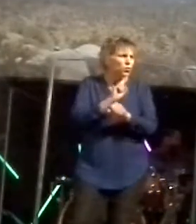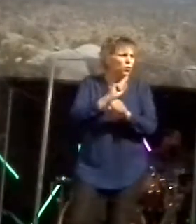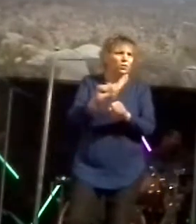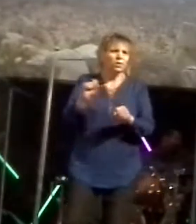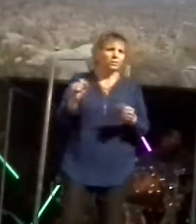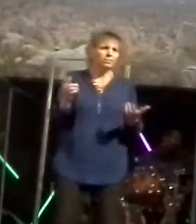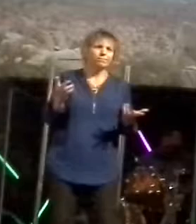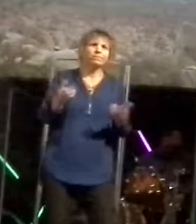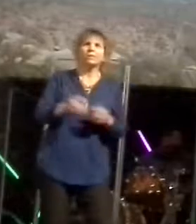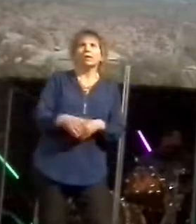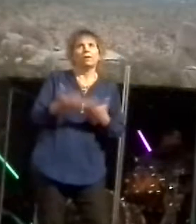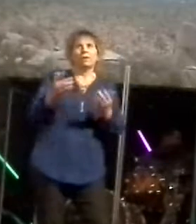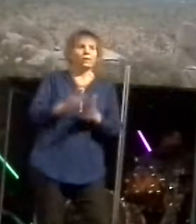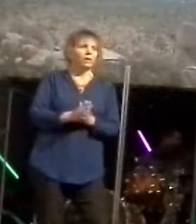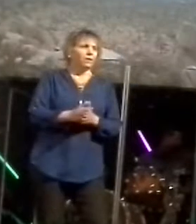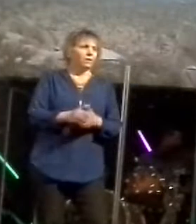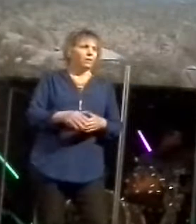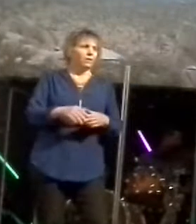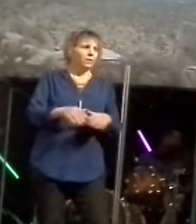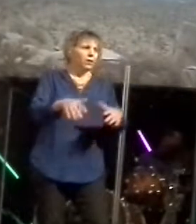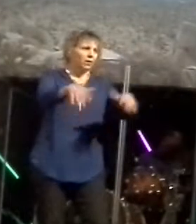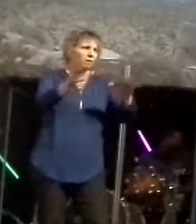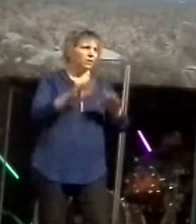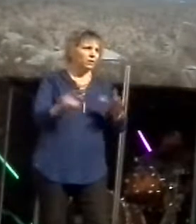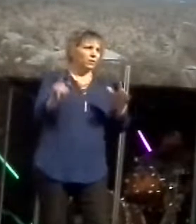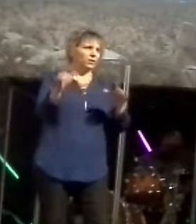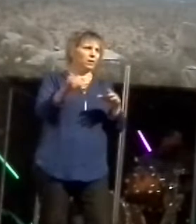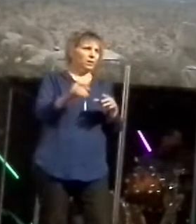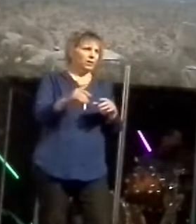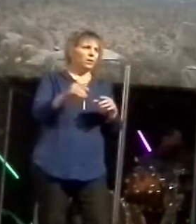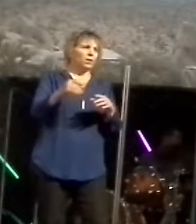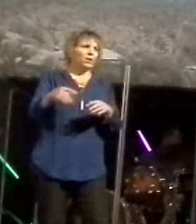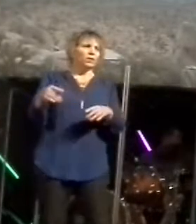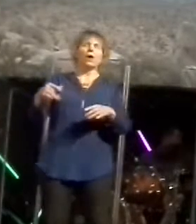If you walk down the great and walking to,